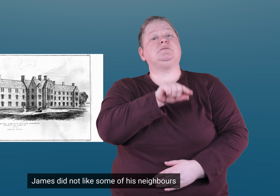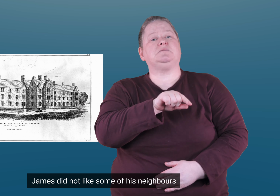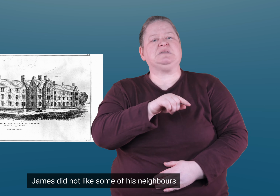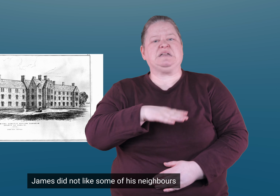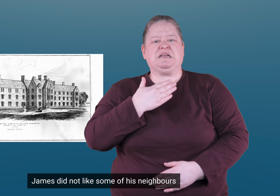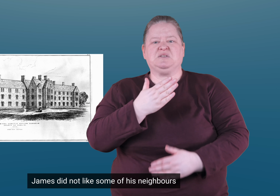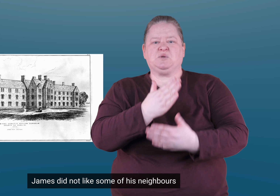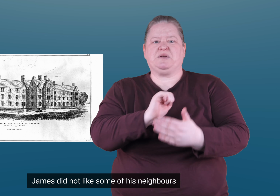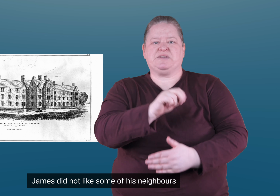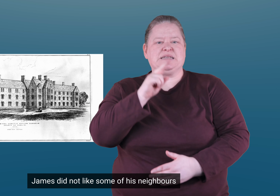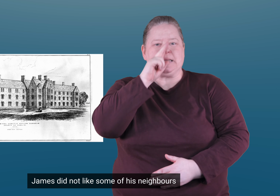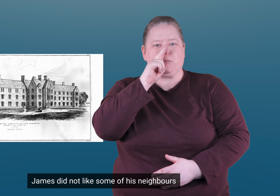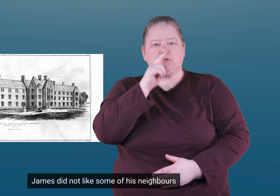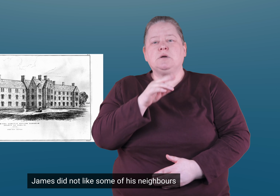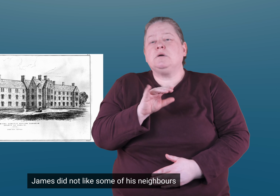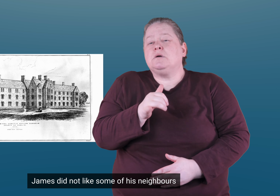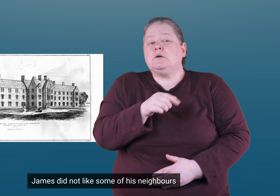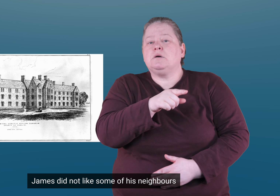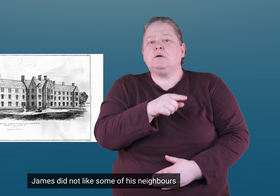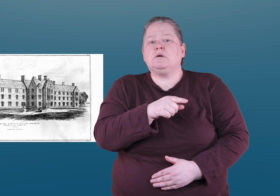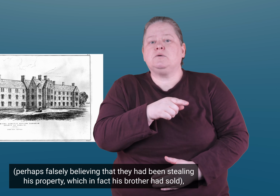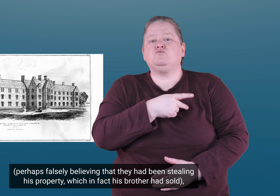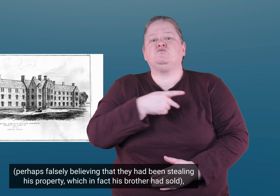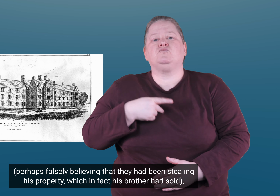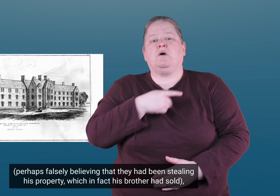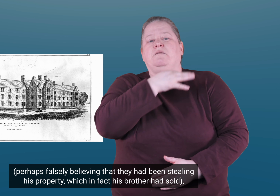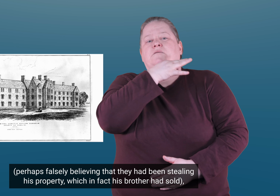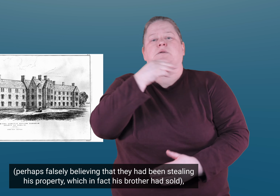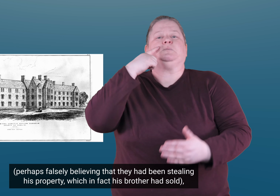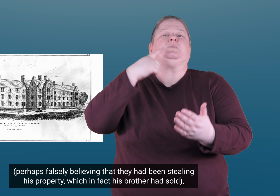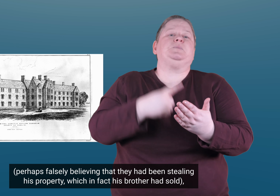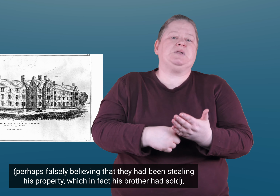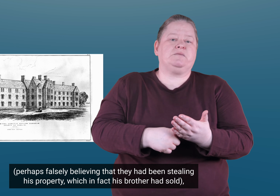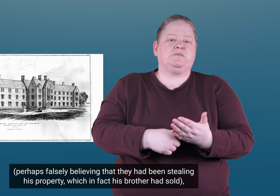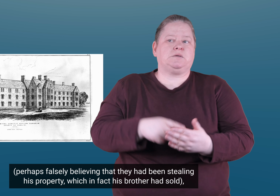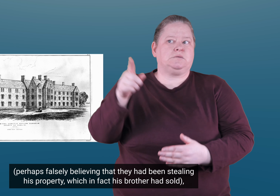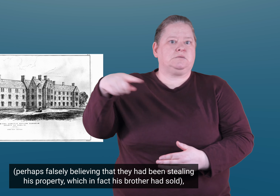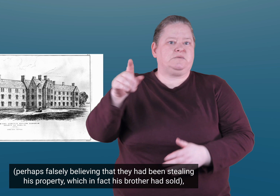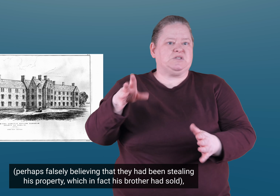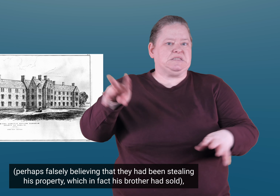James did not like some of his neighbours, perhaps falsely believing that they had been stealing his